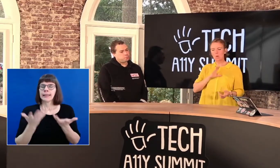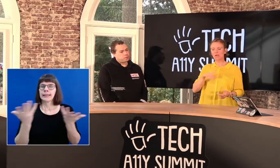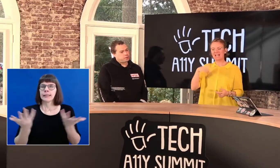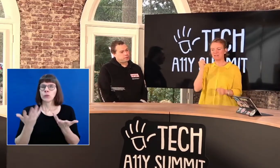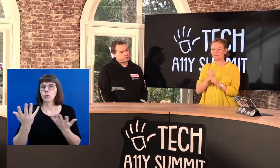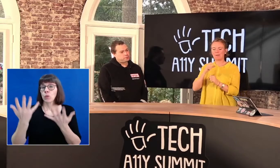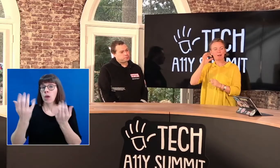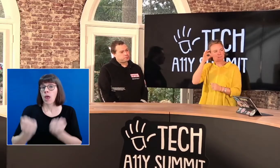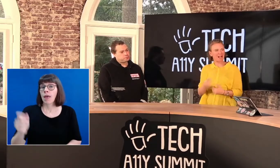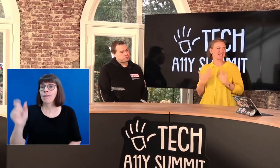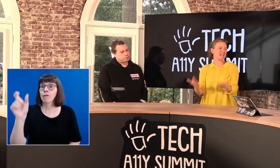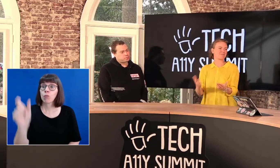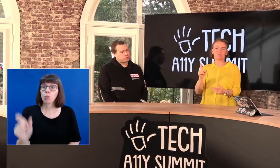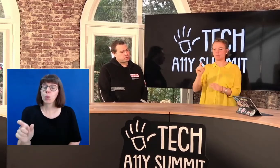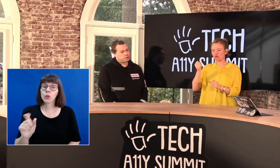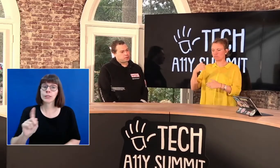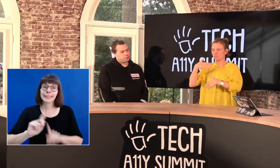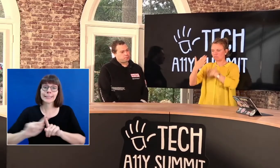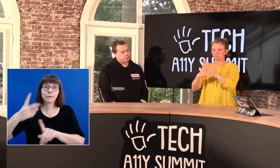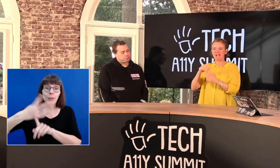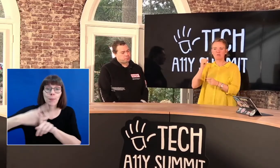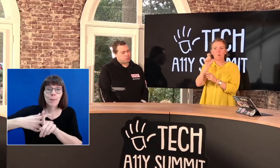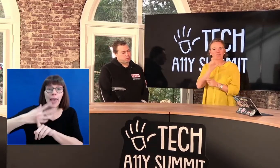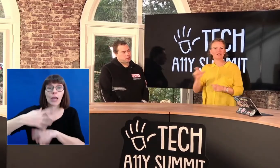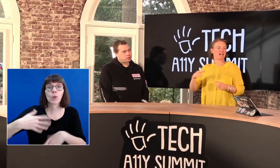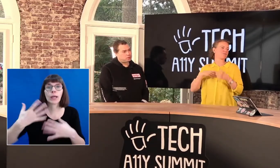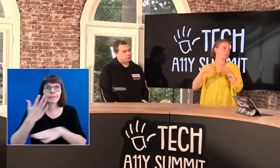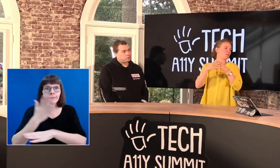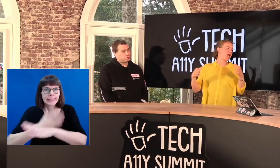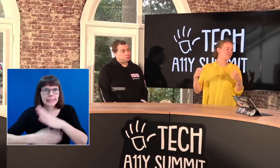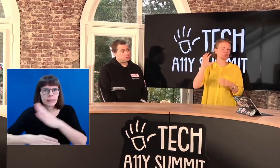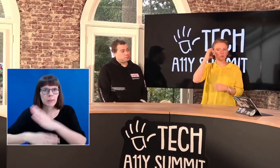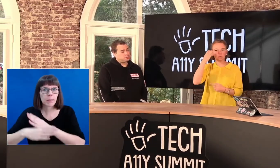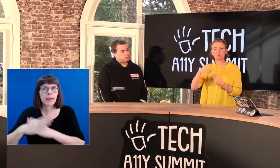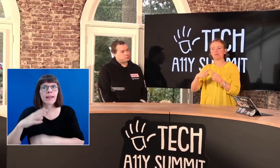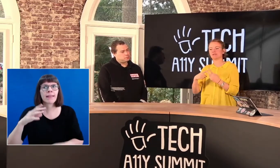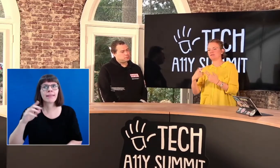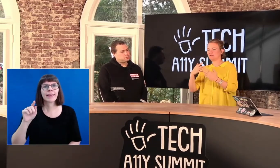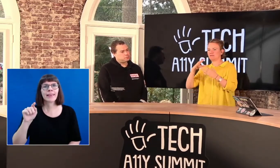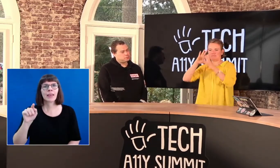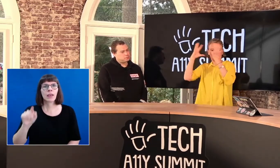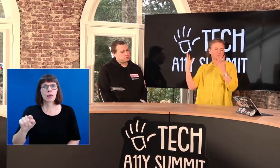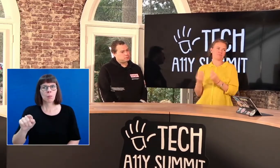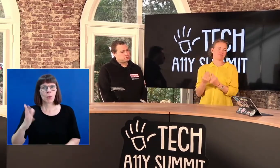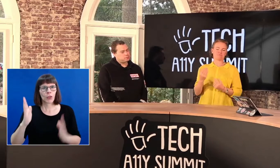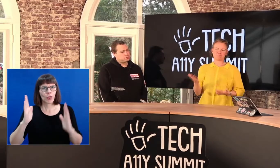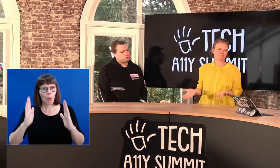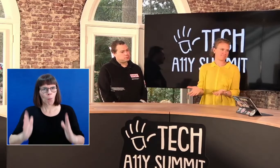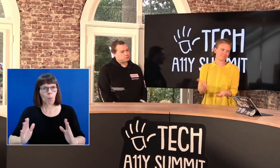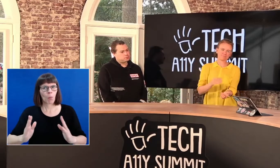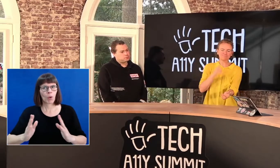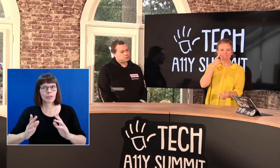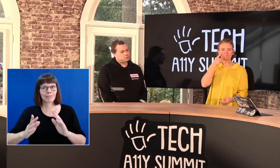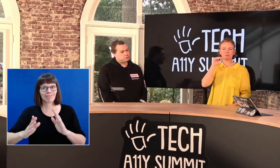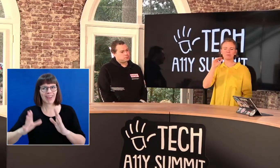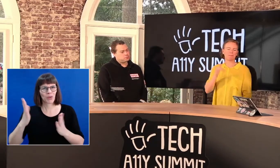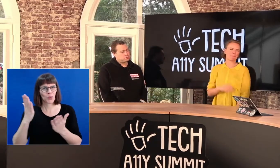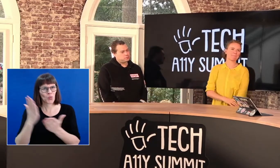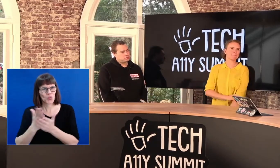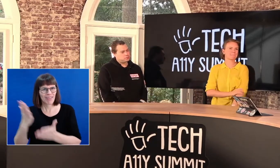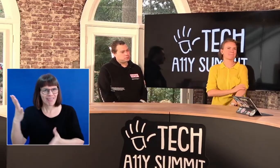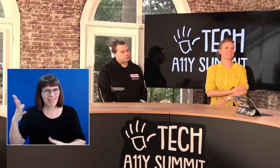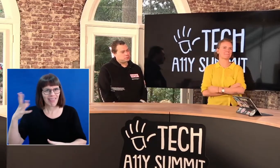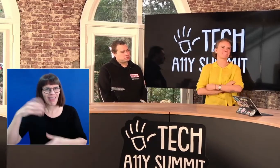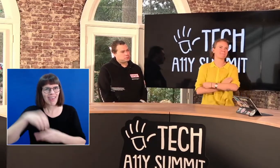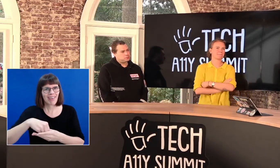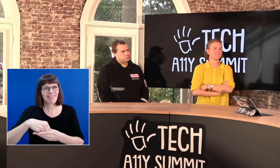different background or with disability, but you have to make sure they have the space to actually become a part of the company and in the culture. So that's